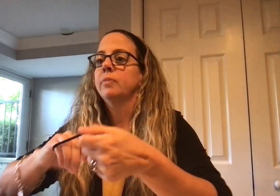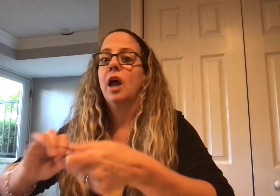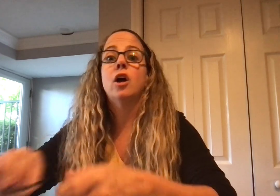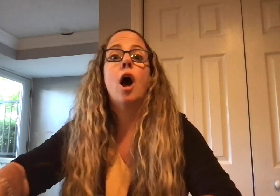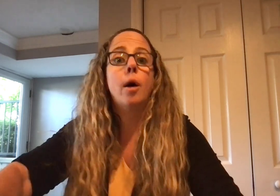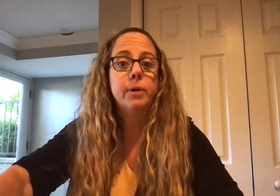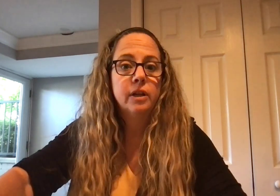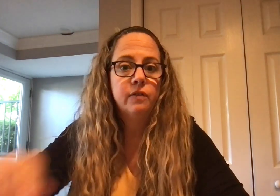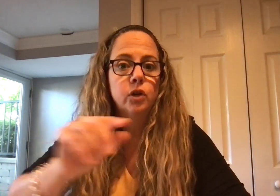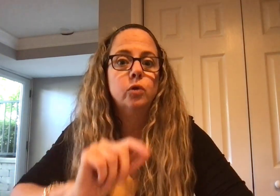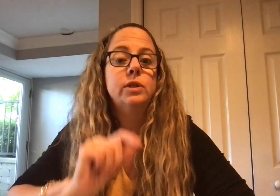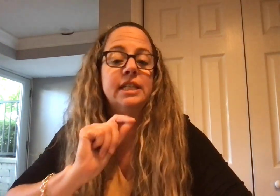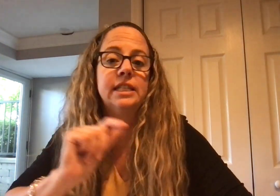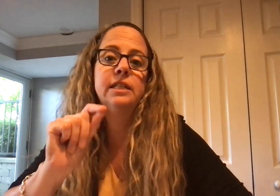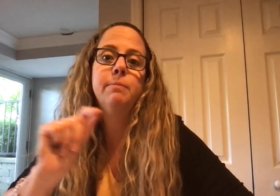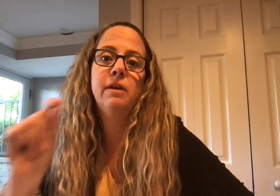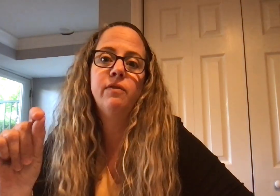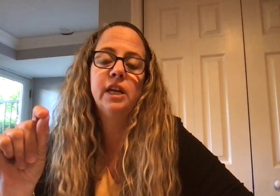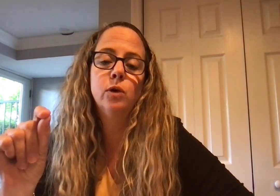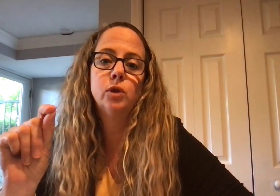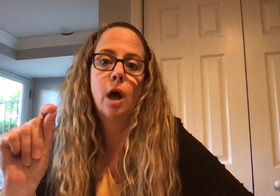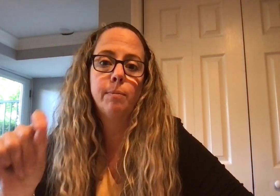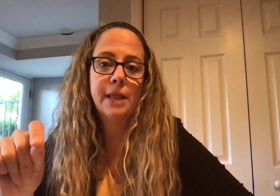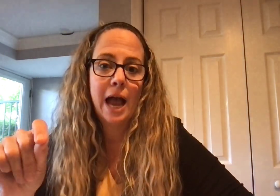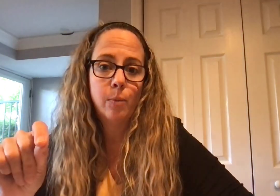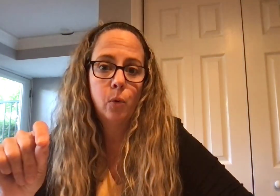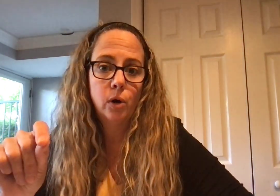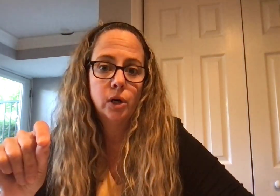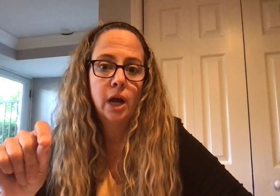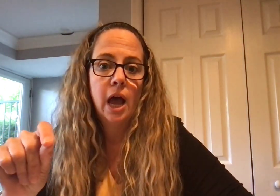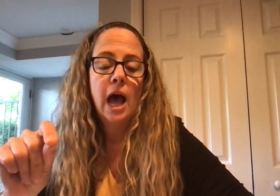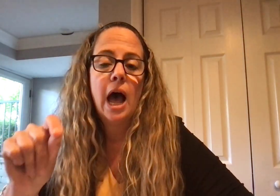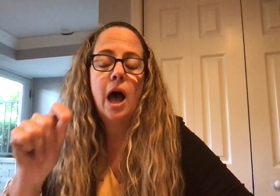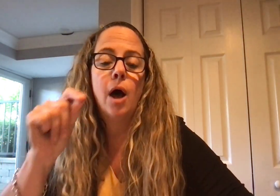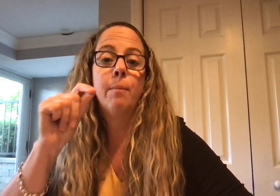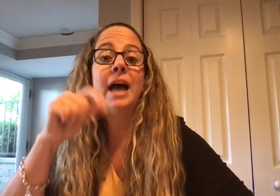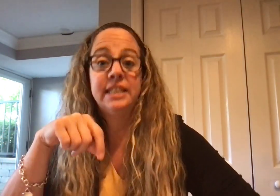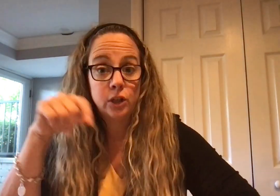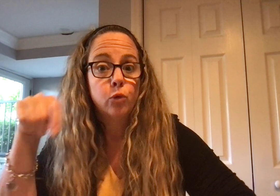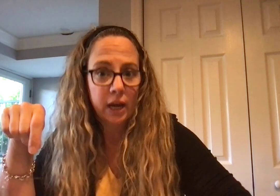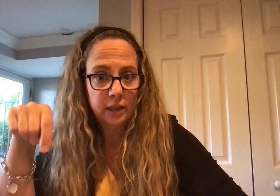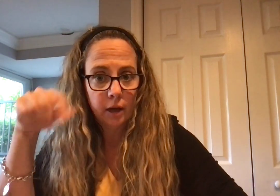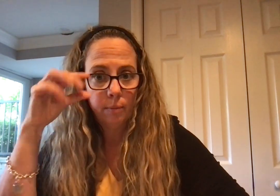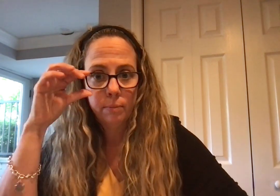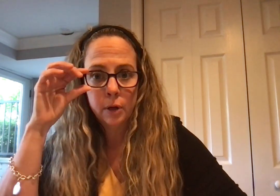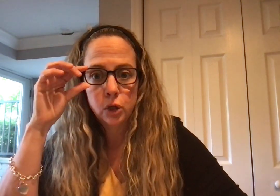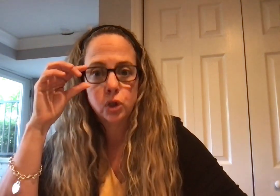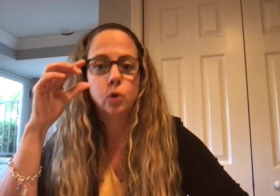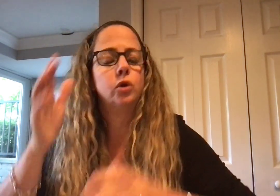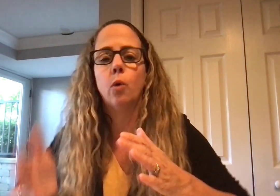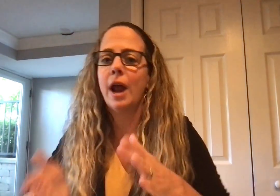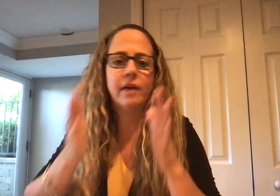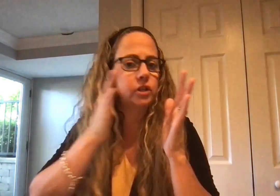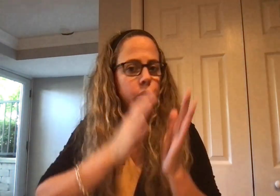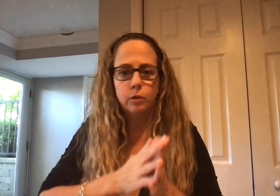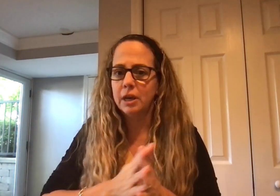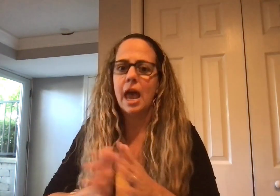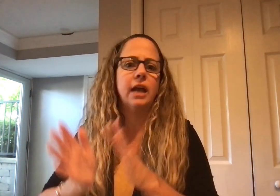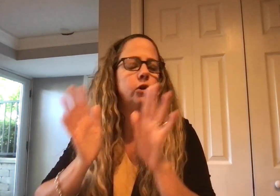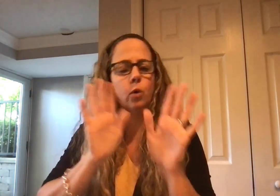A couple of you did submit videos on Blackboard. I did grade them, so you don't have to do them again. You don't have